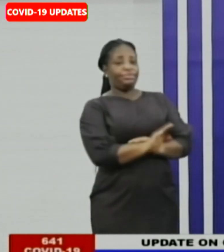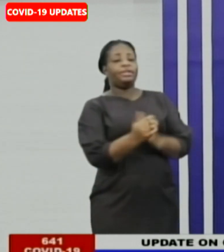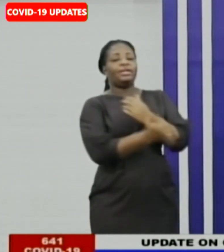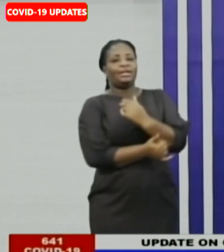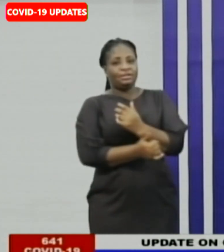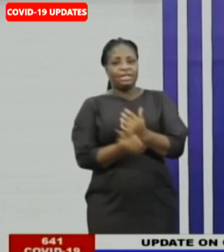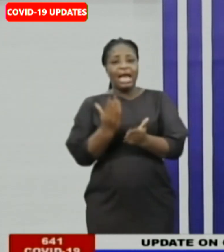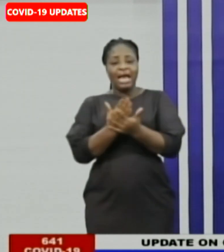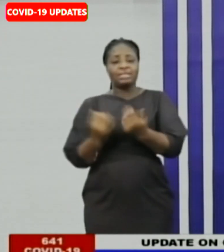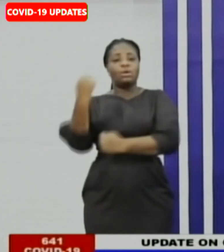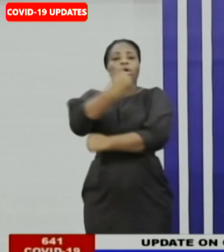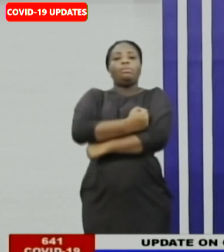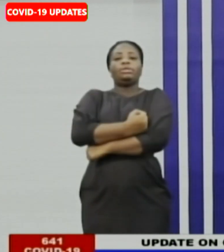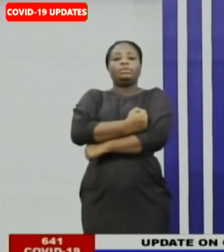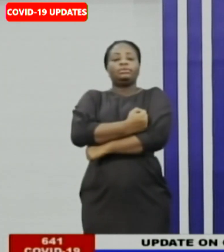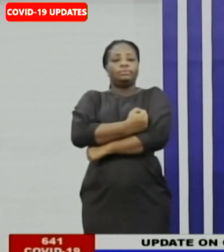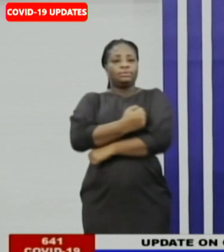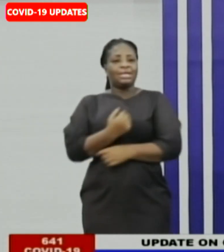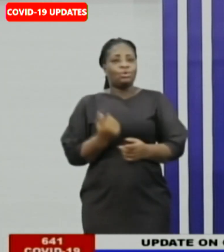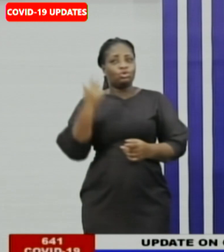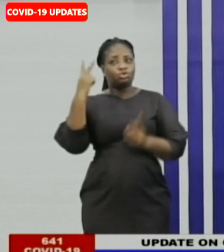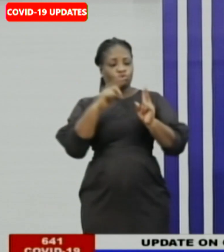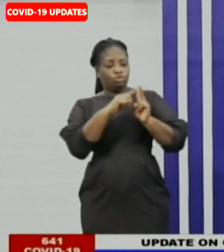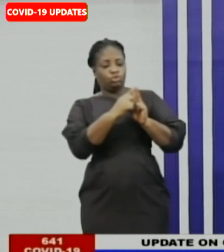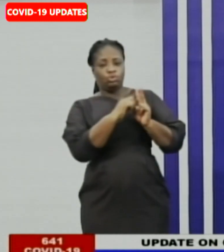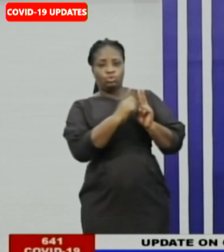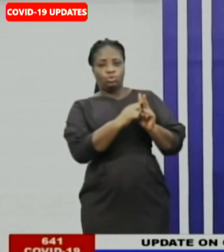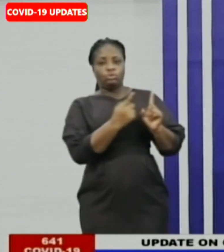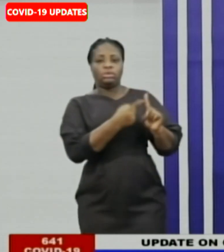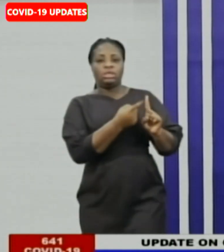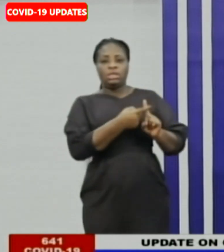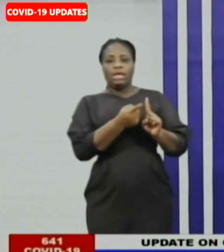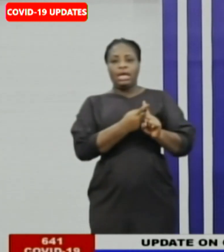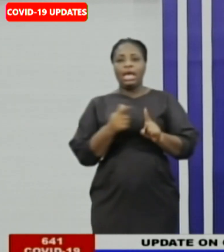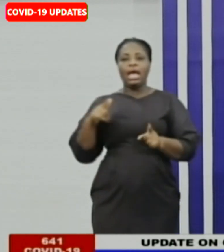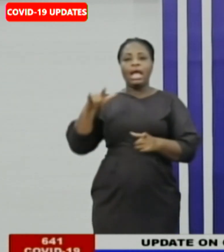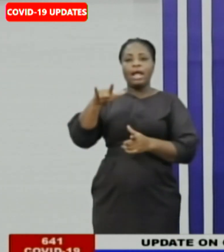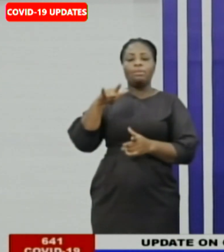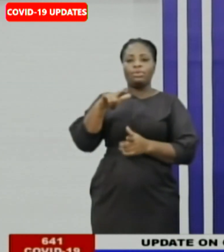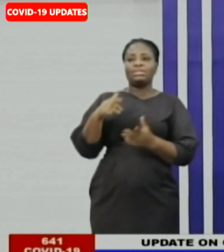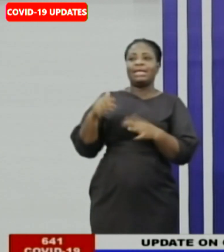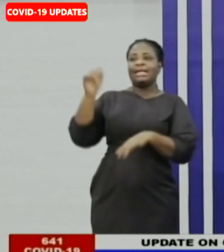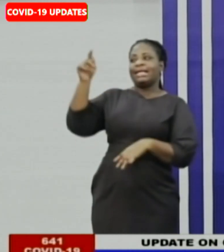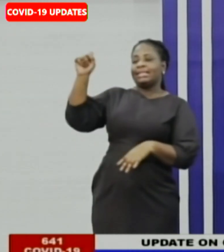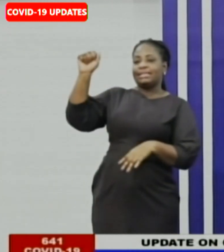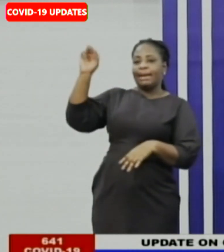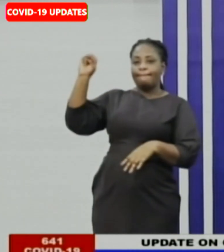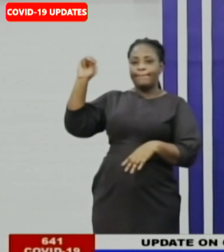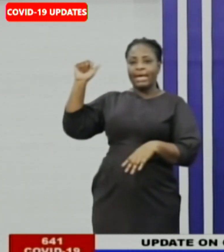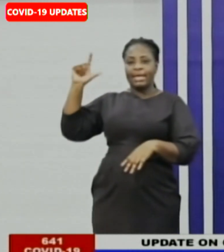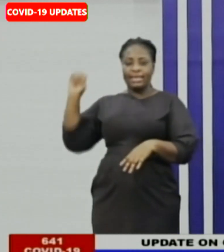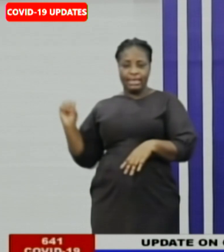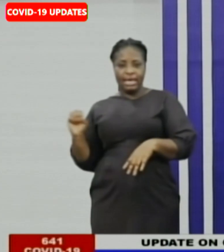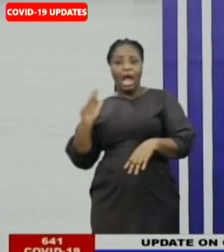time that our borders were being closed. It was in 2 parts, airport and Tamale. So the Accra airport and Tamale. At the Accra airport, we ended